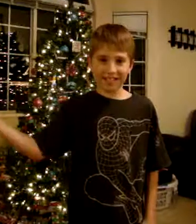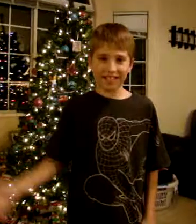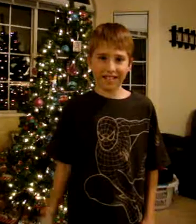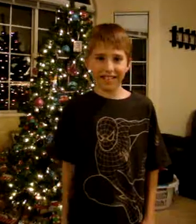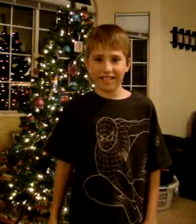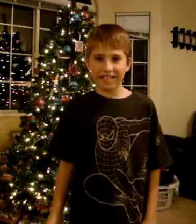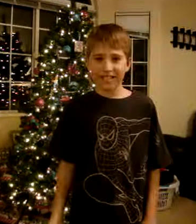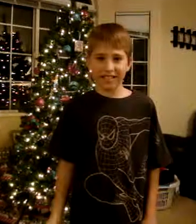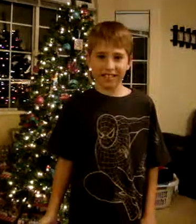Very good. Show me learn.